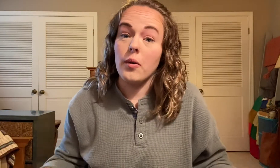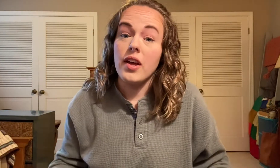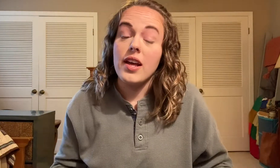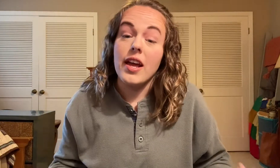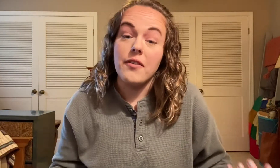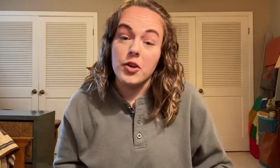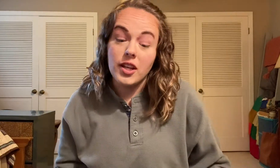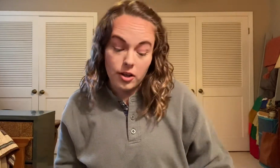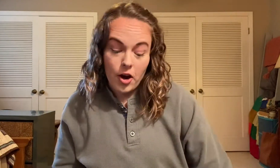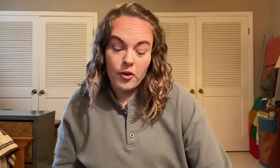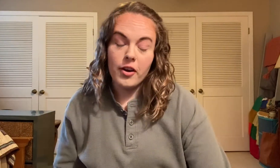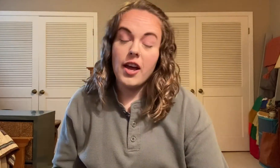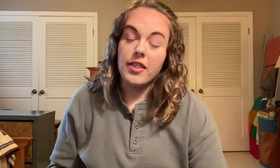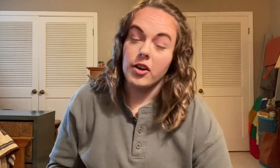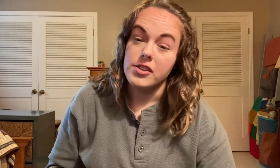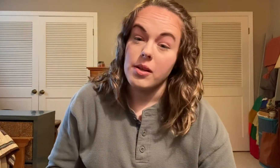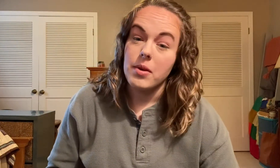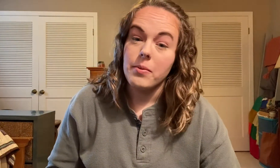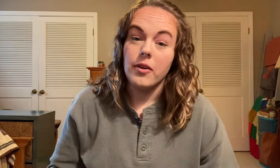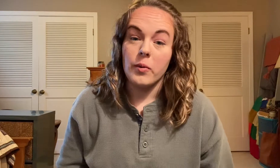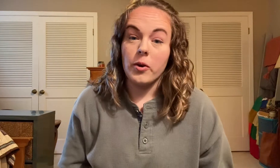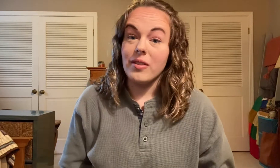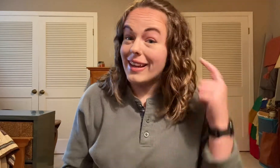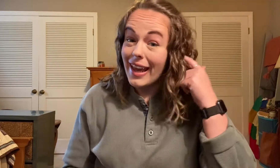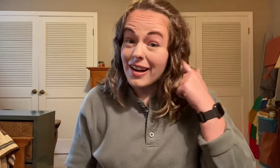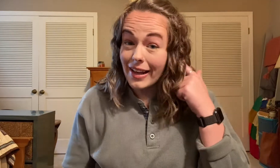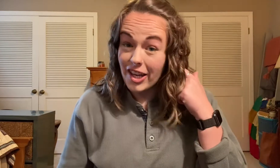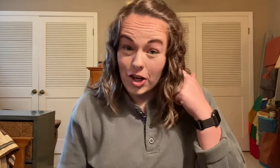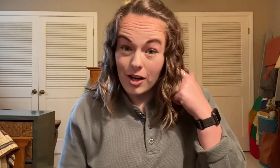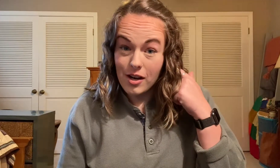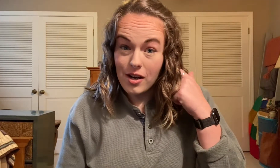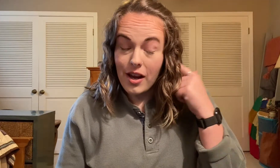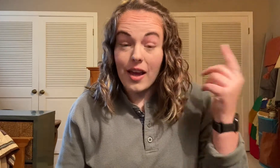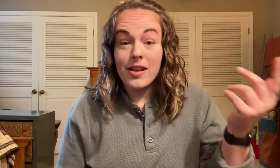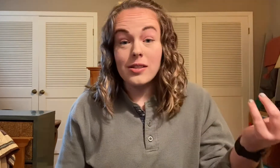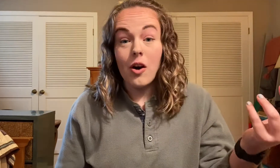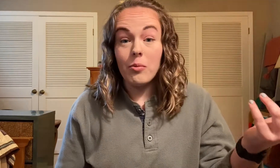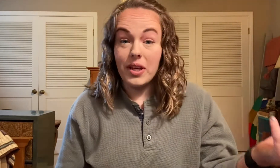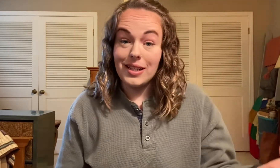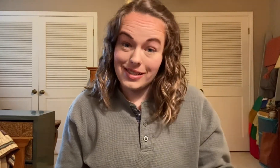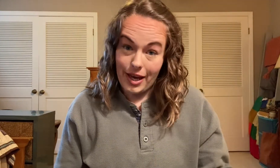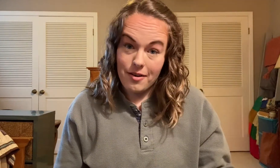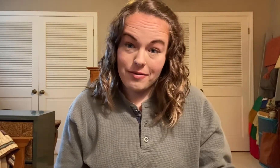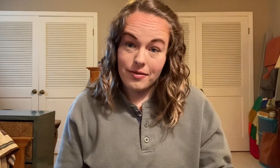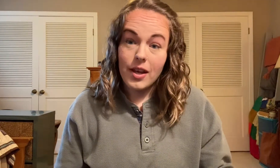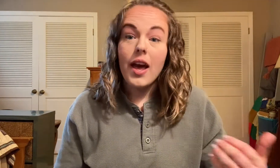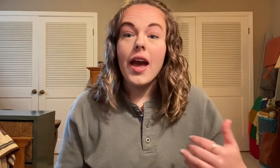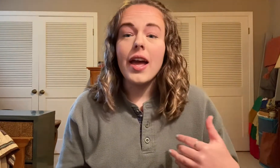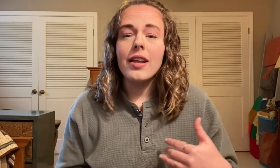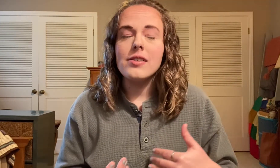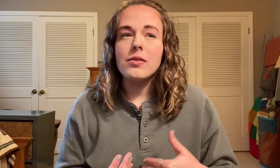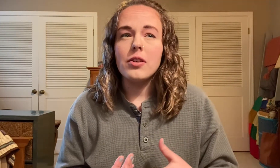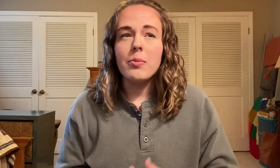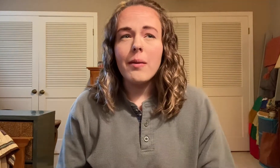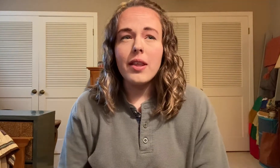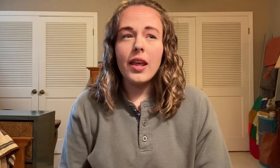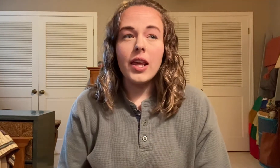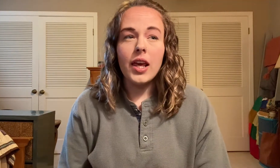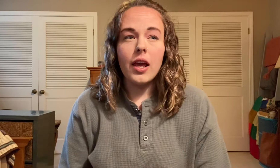So, if you didn't know, there are some people in the world that cannot hear, and that's called being deaf. And you might be thinking,